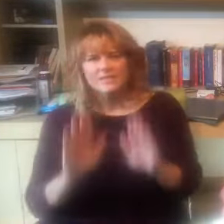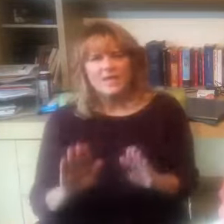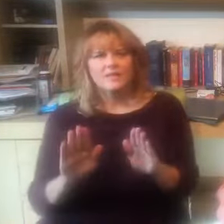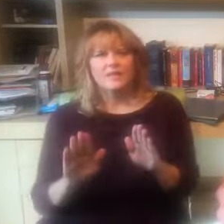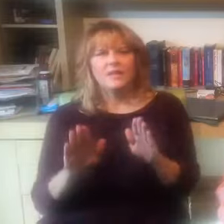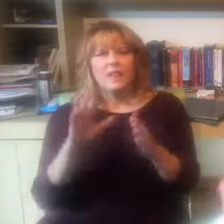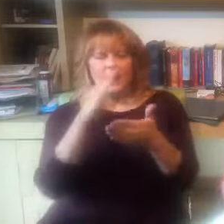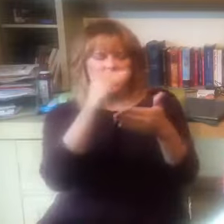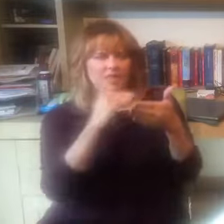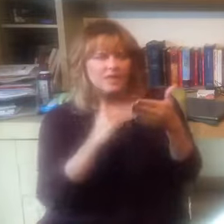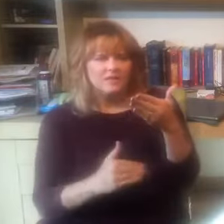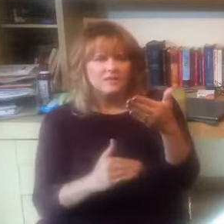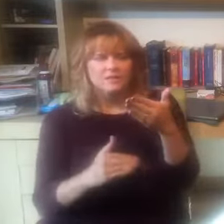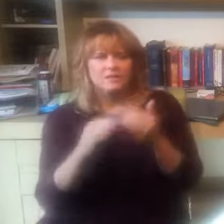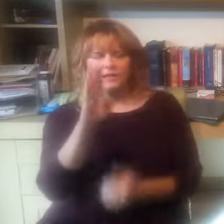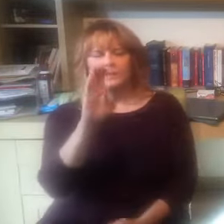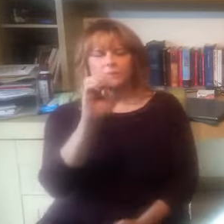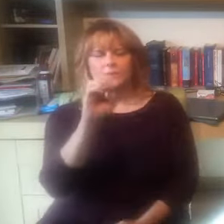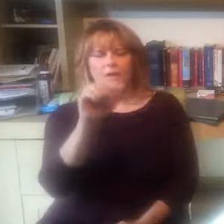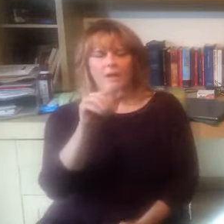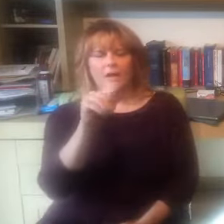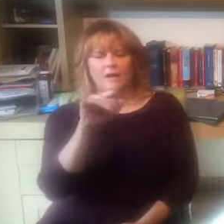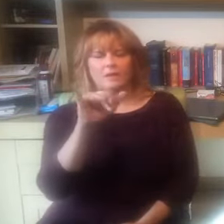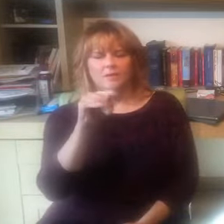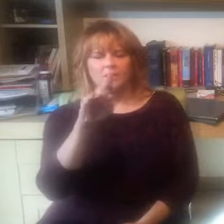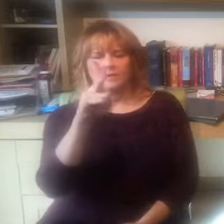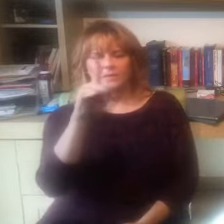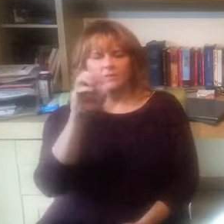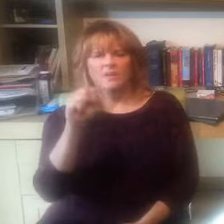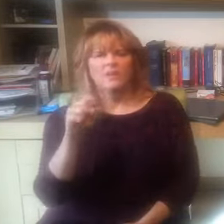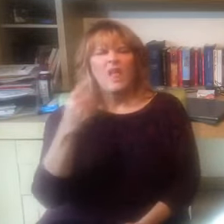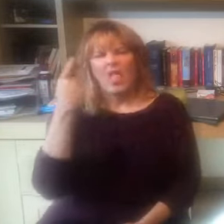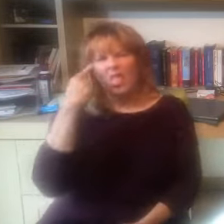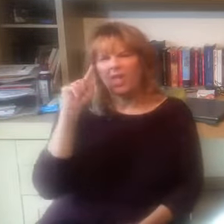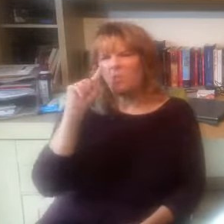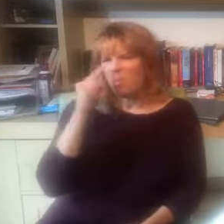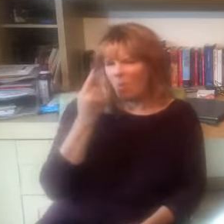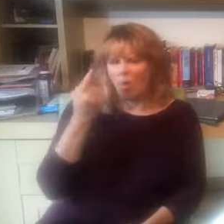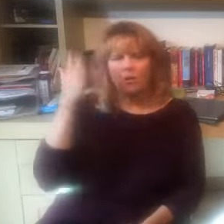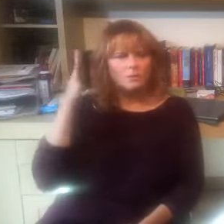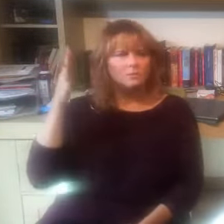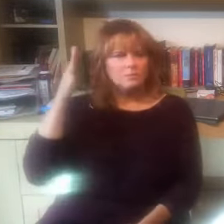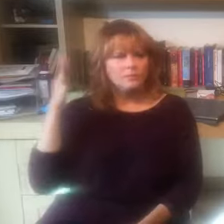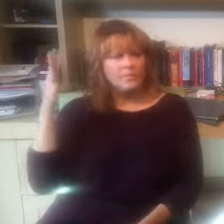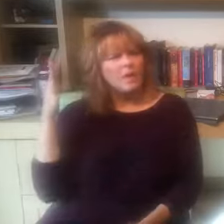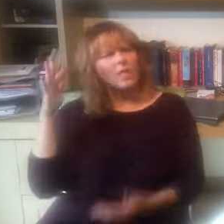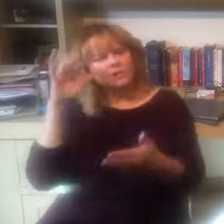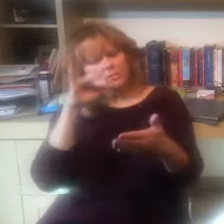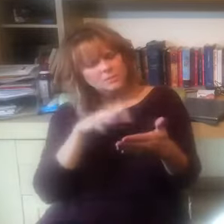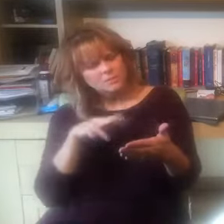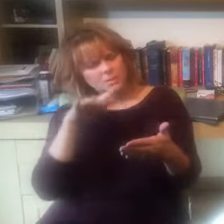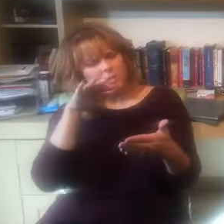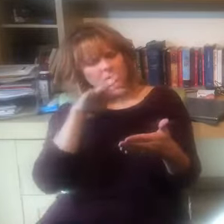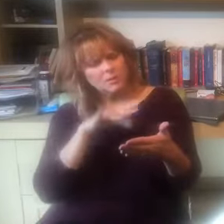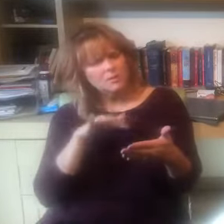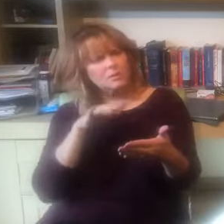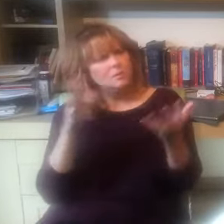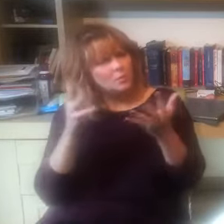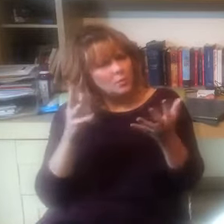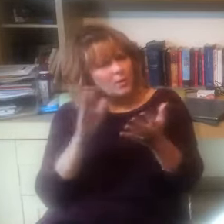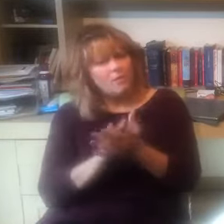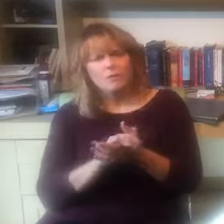series on the Beatitudes. Now, I used to think that was boring. And then I started studying and I found out that